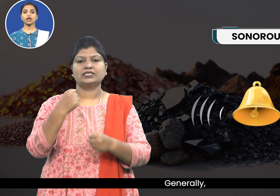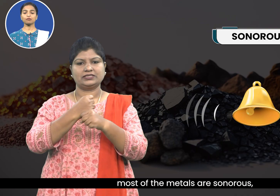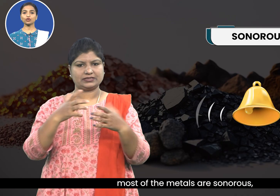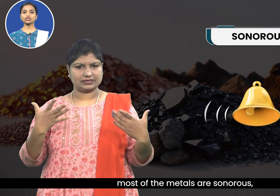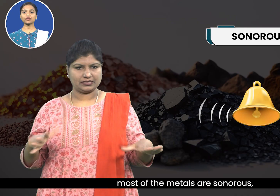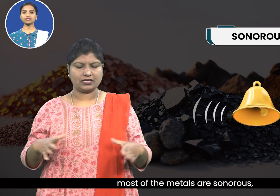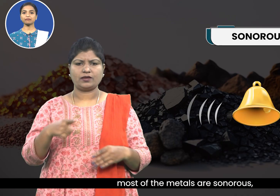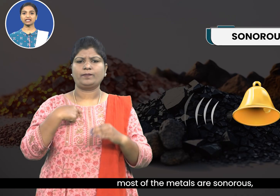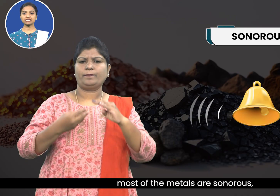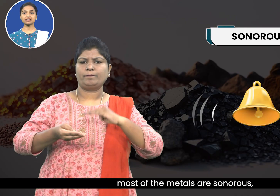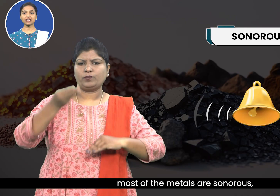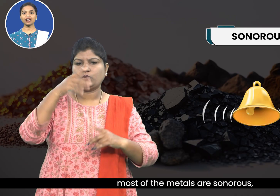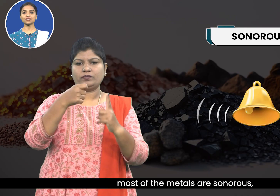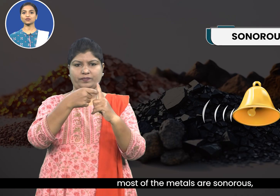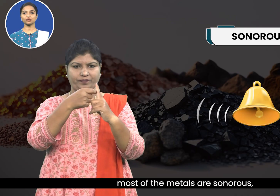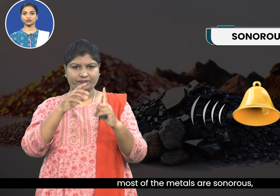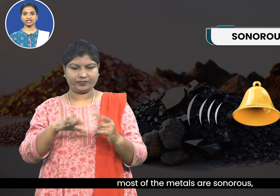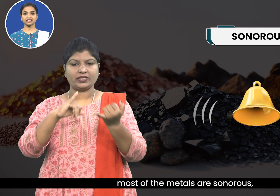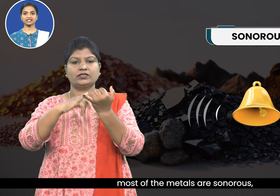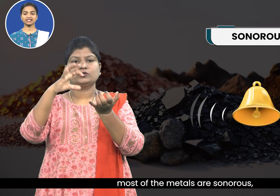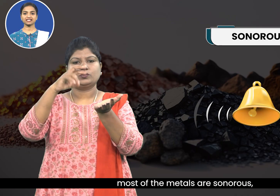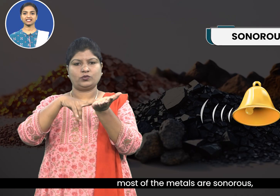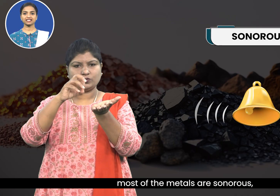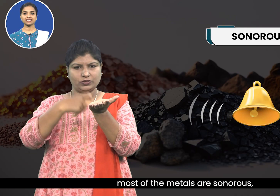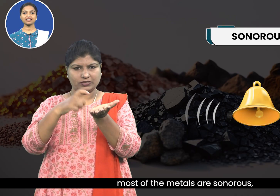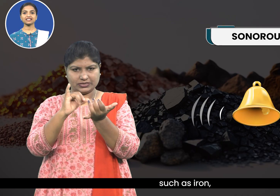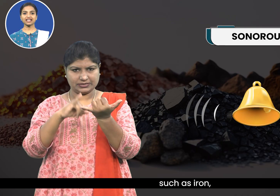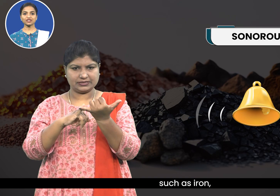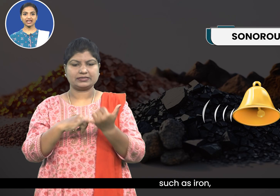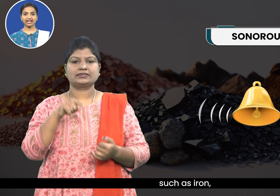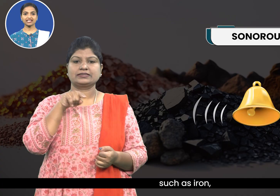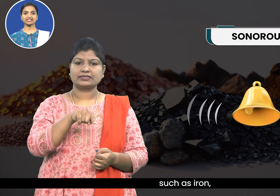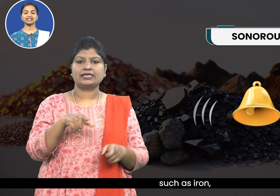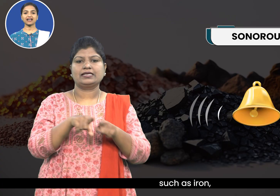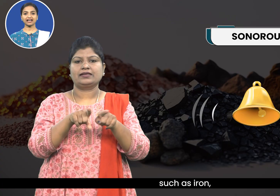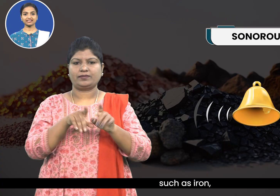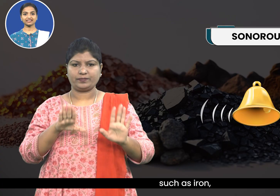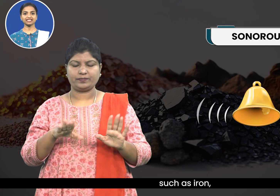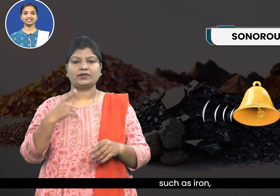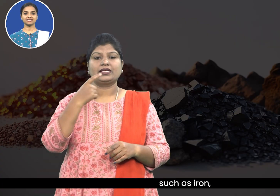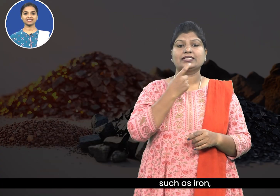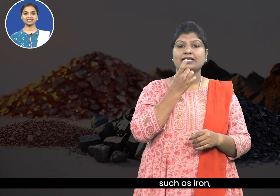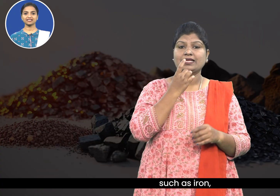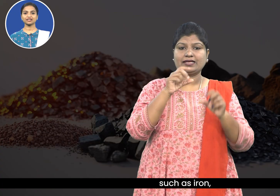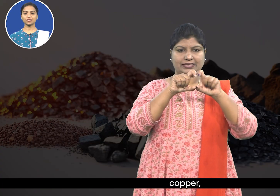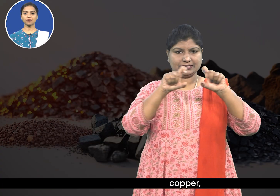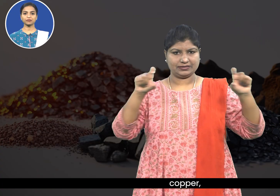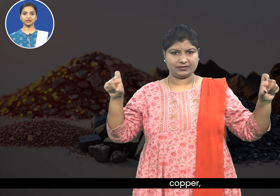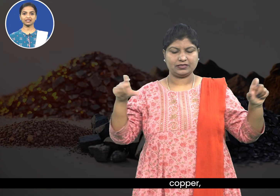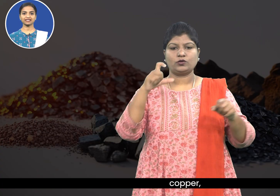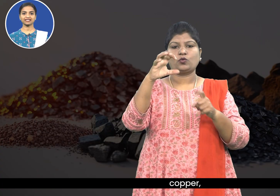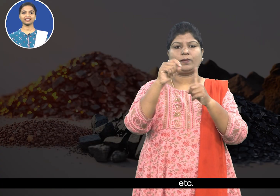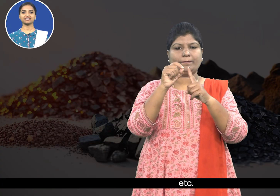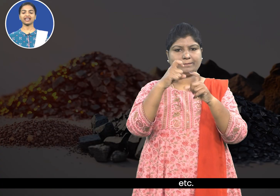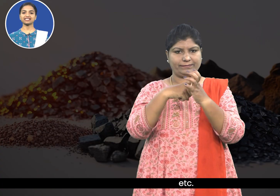Generally, most of the metals are sonorous, such as iron,